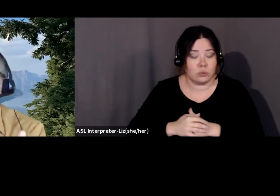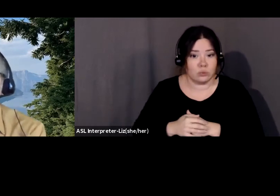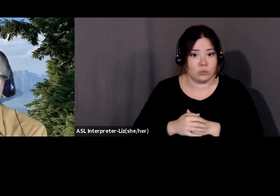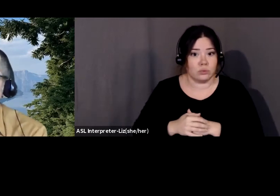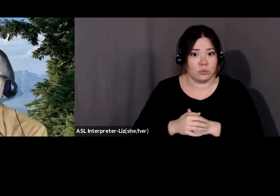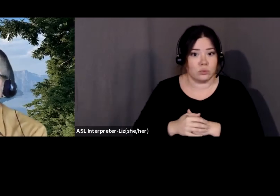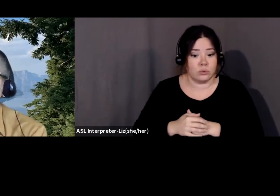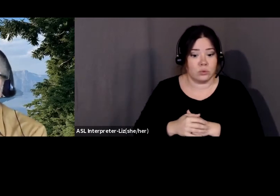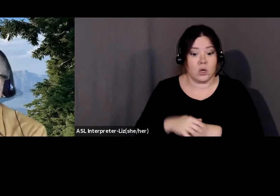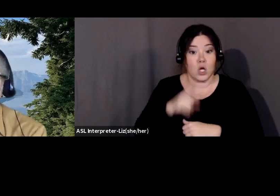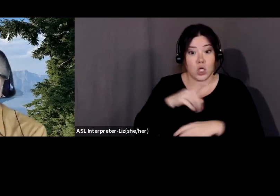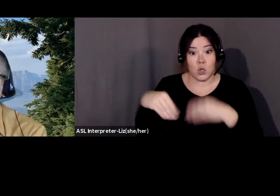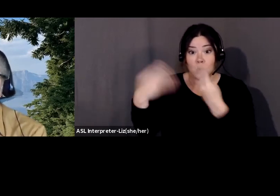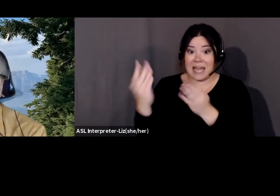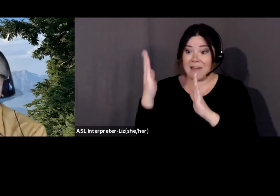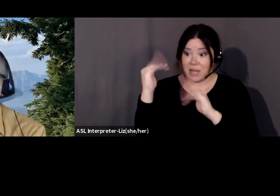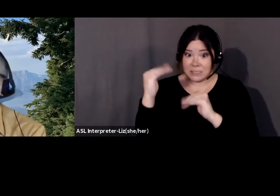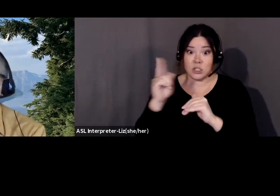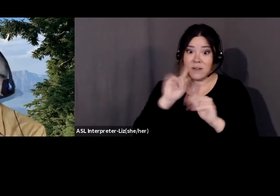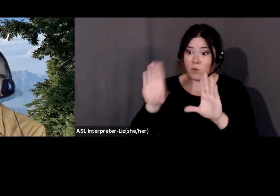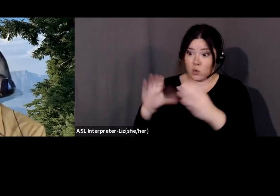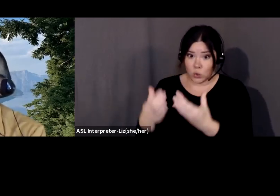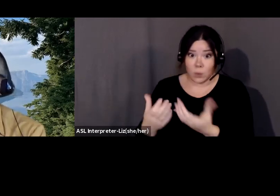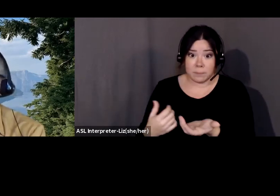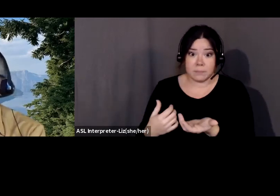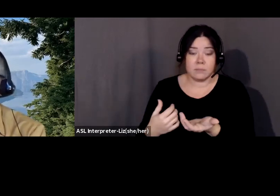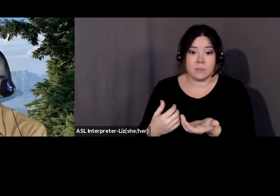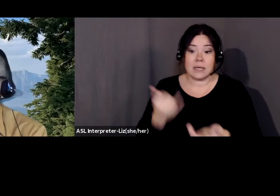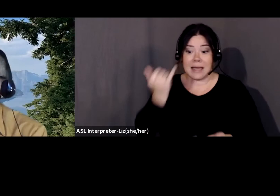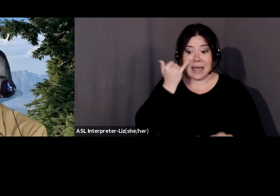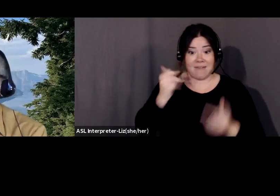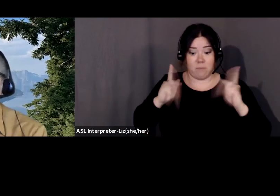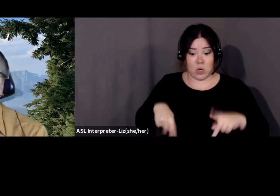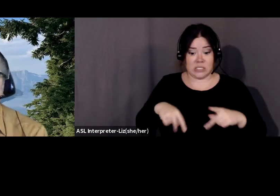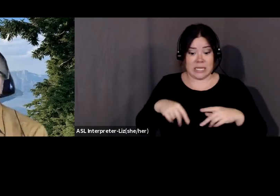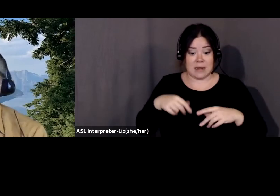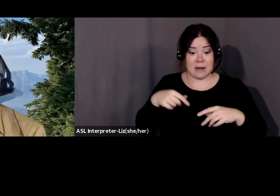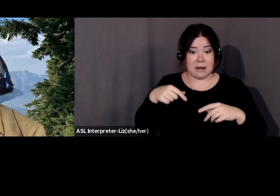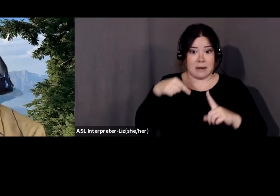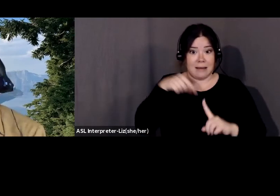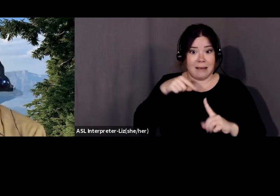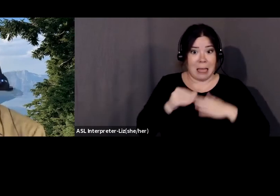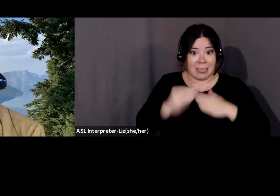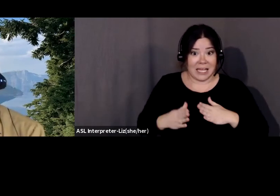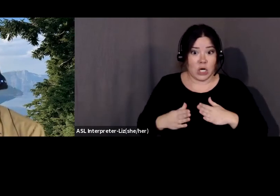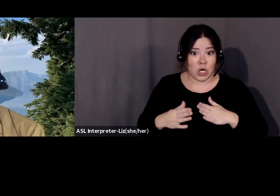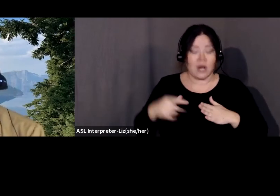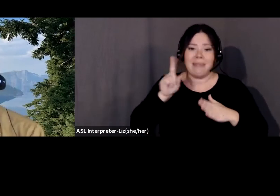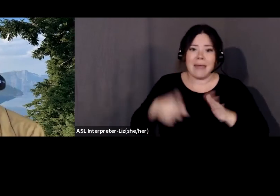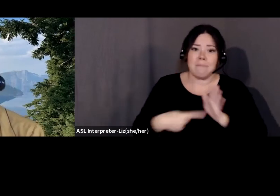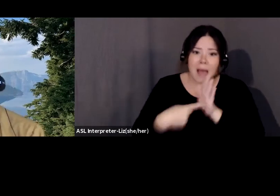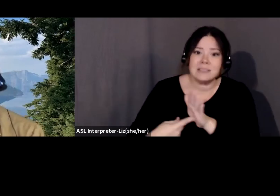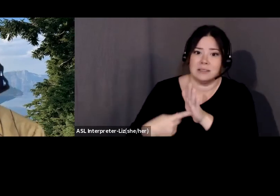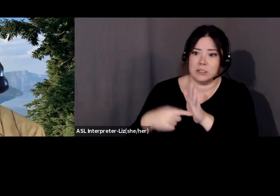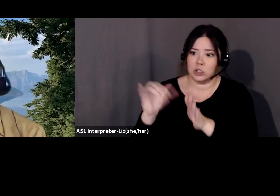Whatever expectations you've come up with collectively, if somebody's in a leadership role, they need to be practicing it